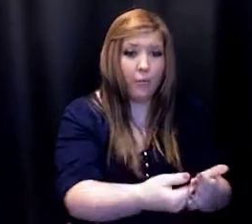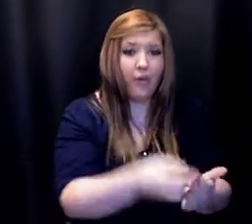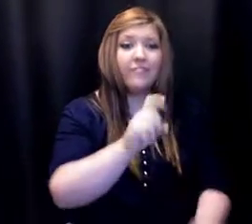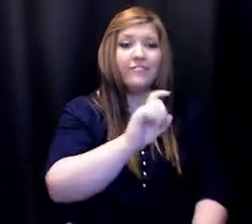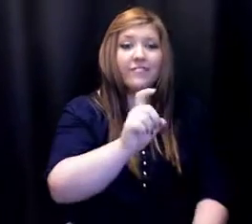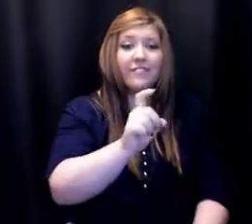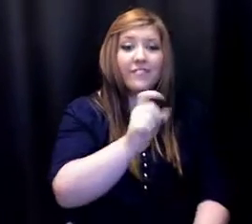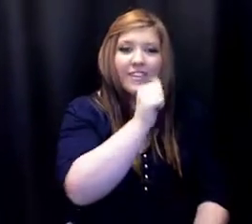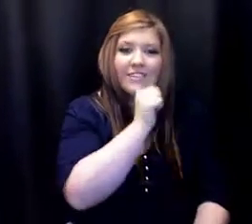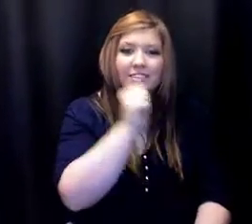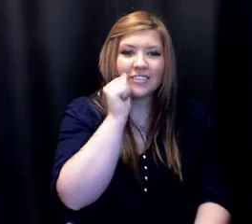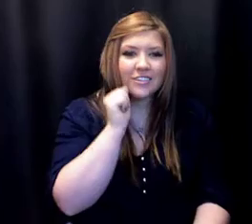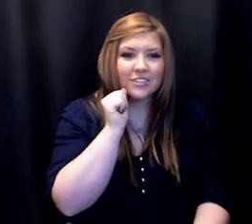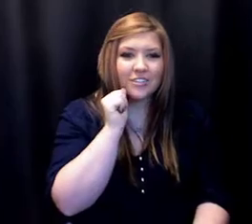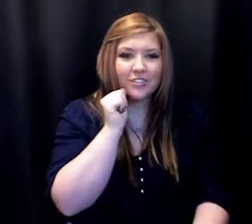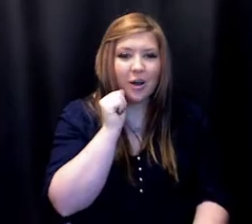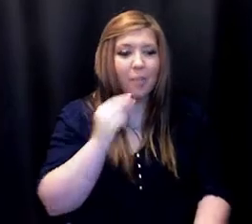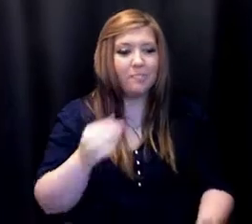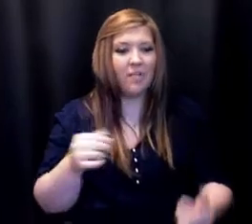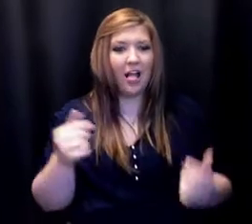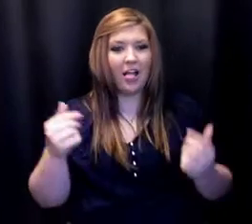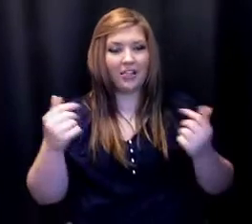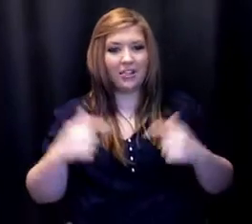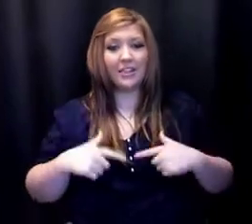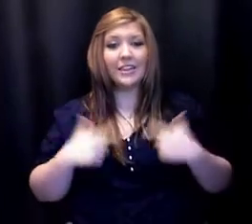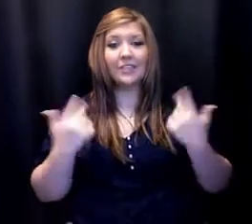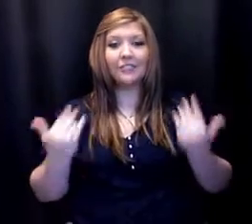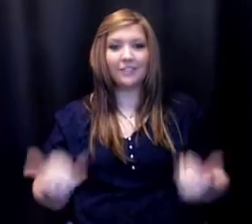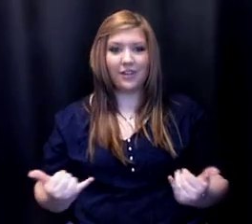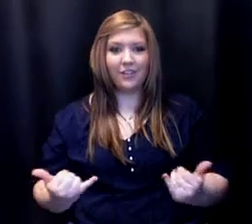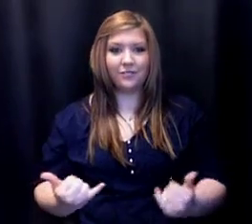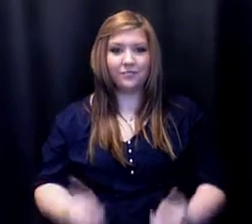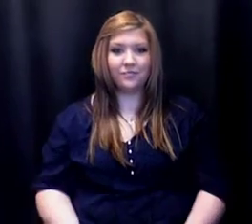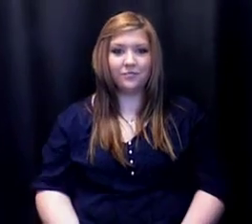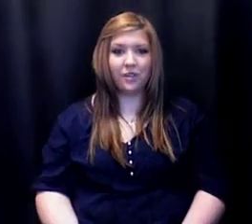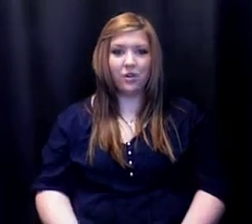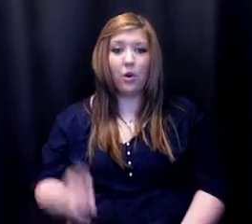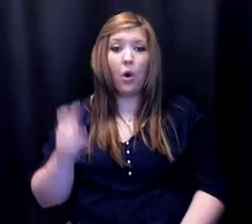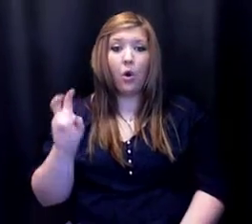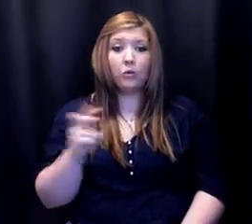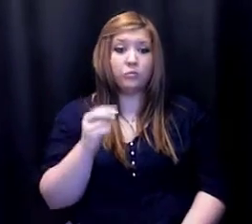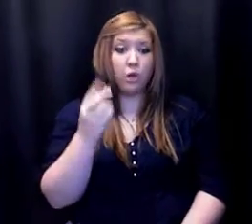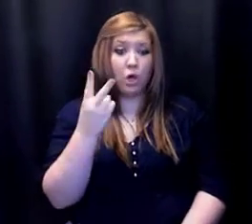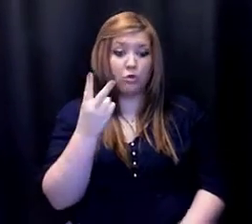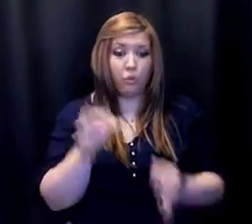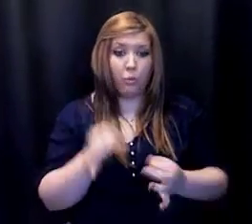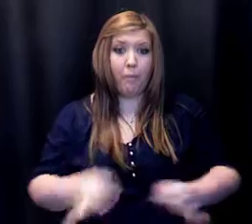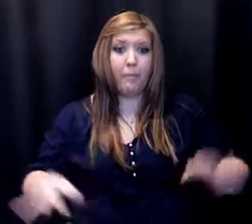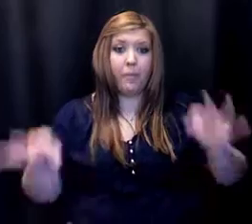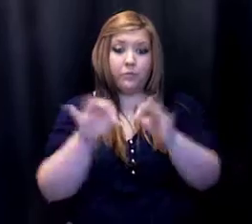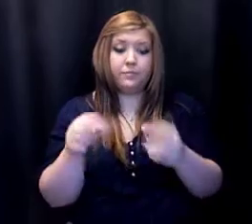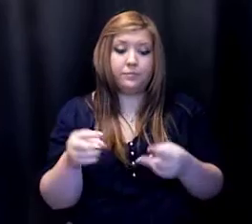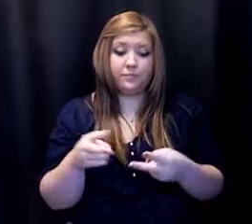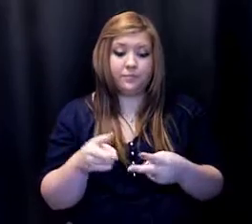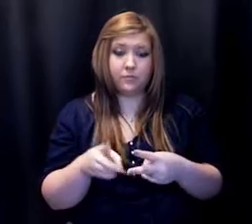During the trip, it was important, there were two things that were important to me. First of all, my GPS. Without GPS,